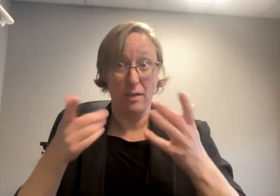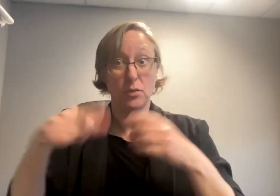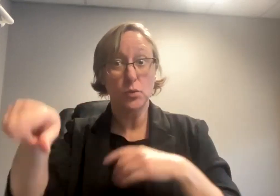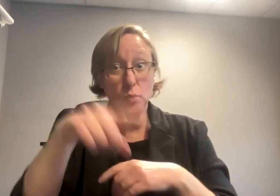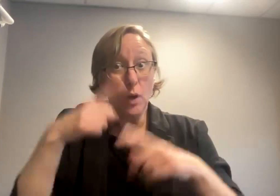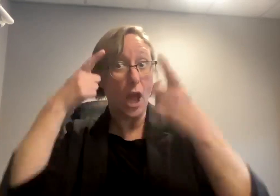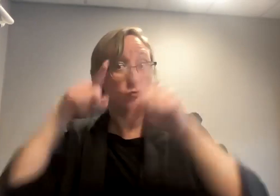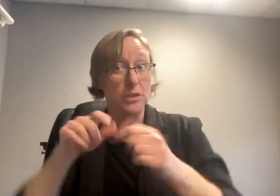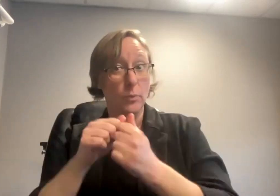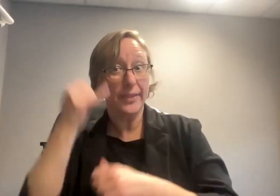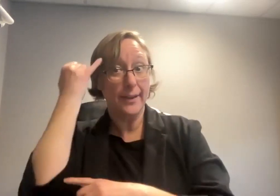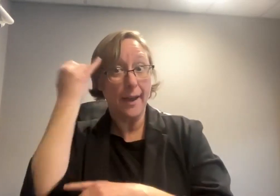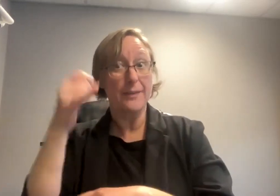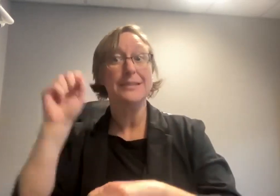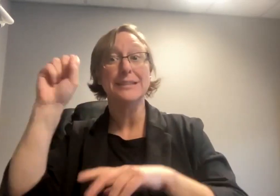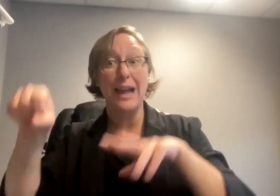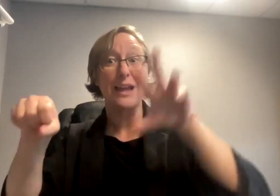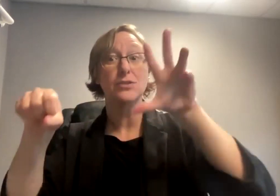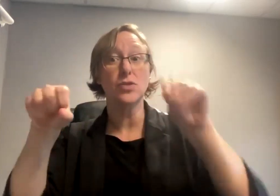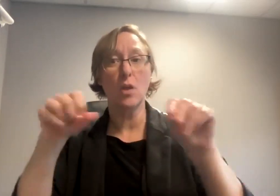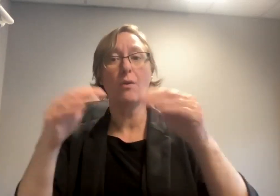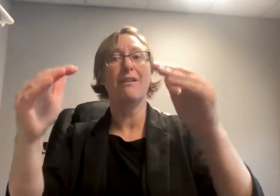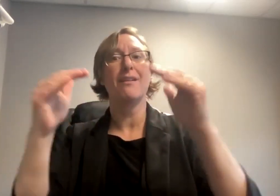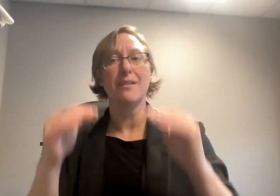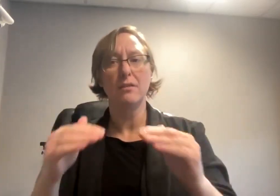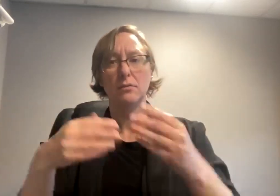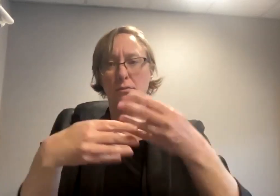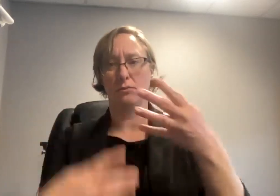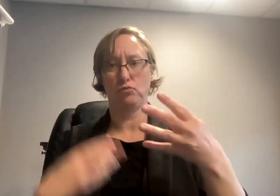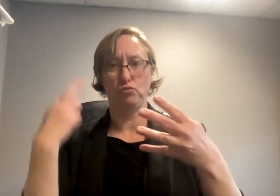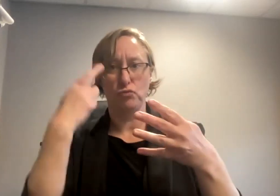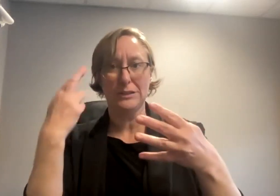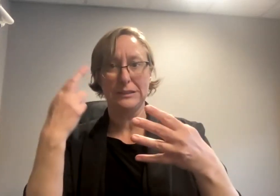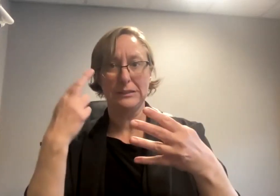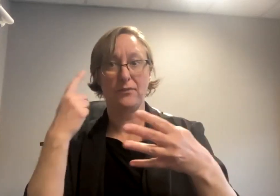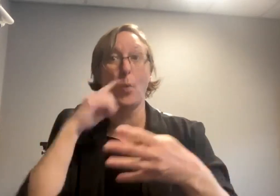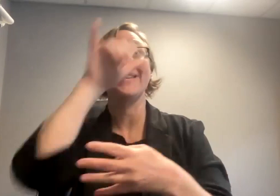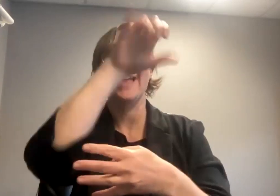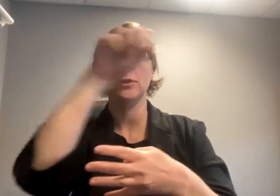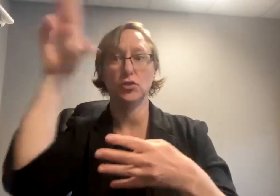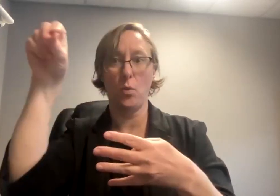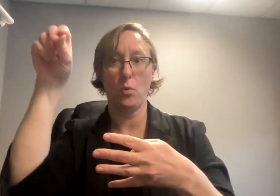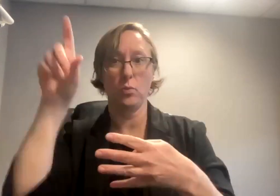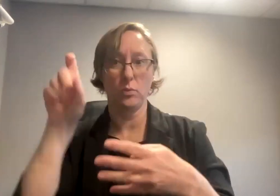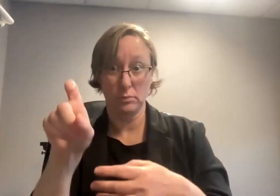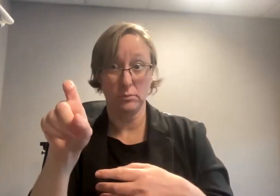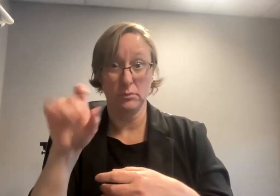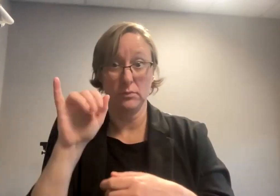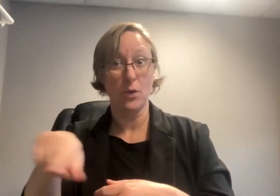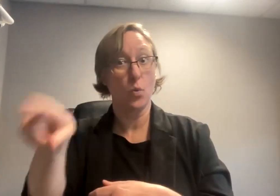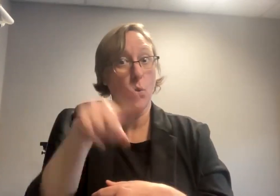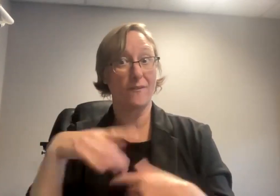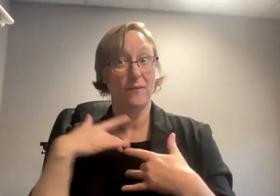just asked you about yes, no. Do you agree to have the yes, no questions? and then a more